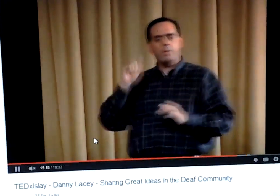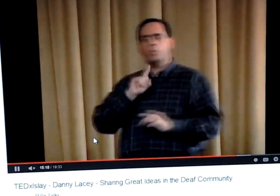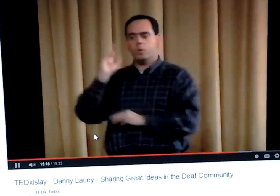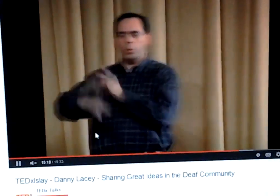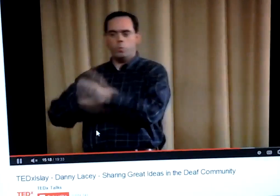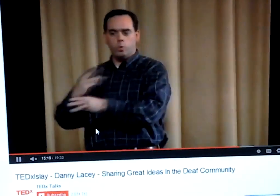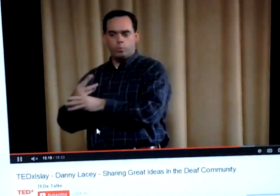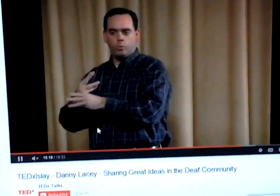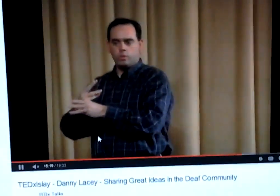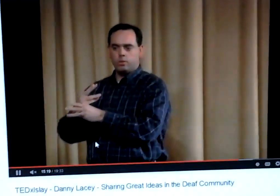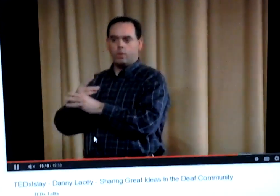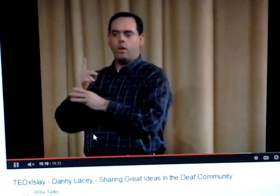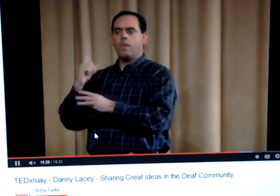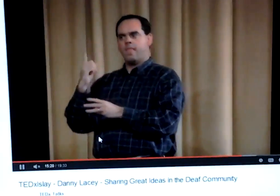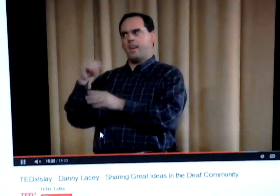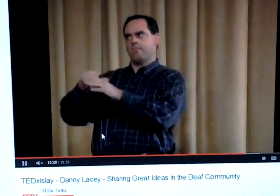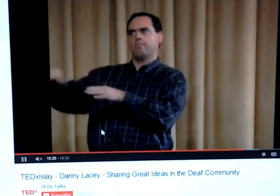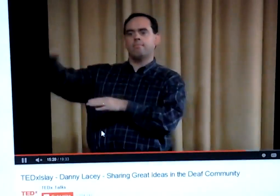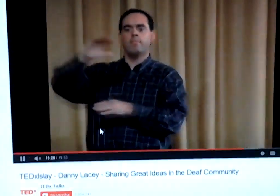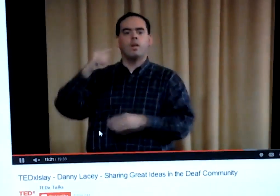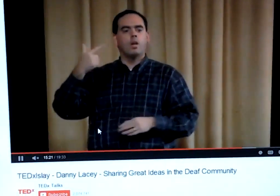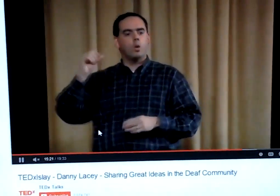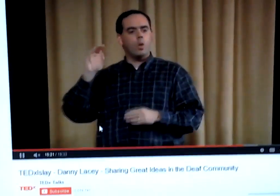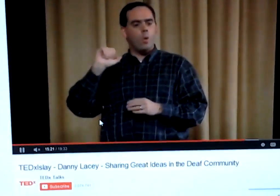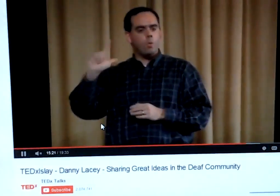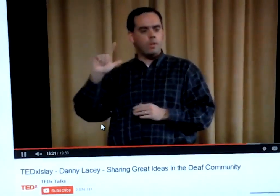It was a new kind of school, and it was interesting. And there was